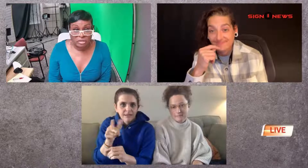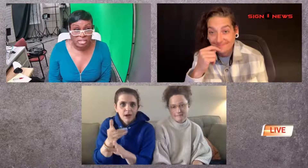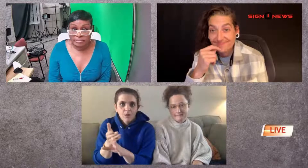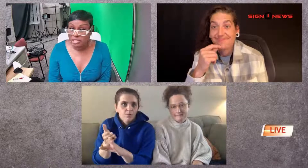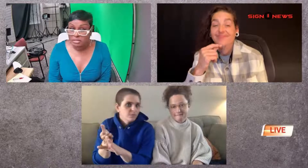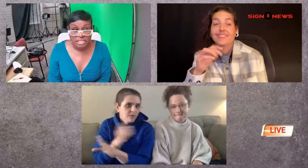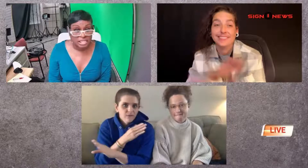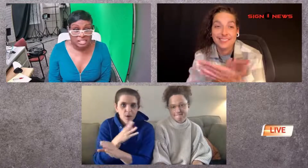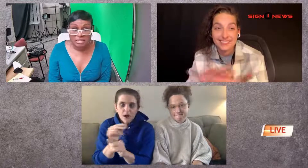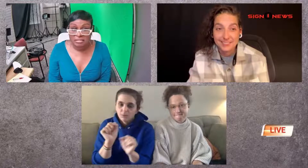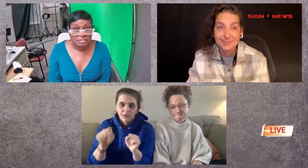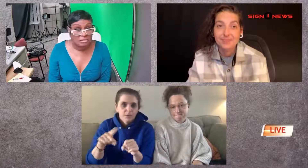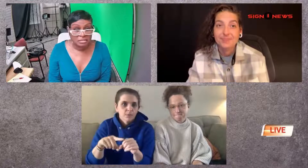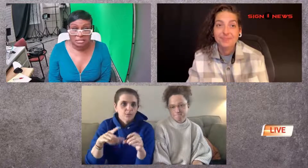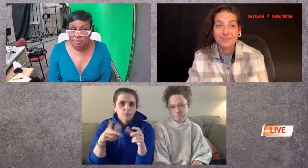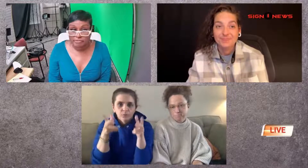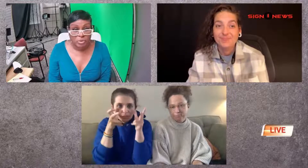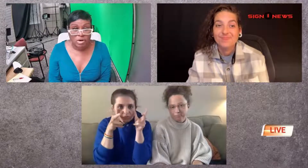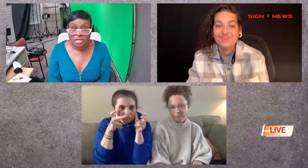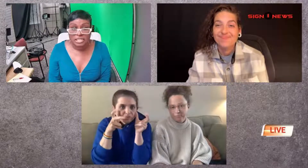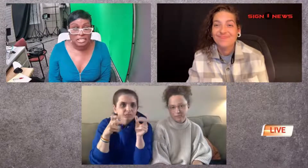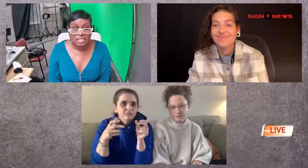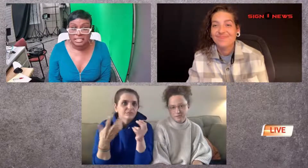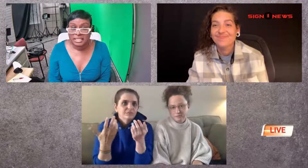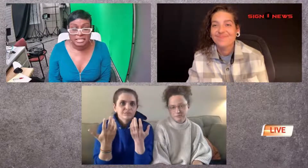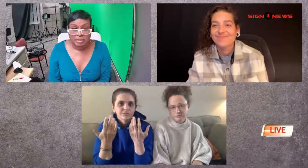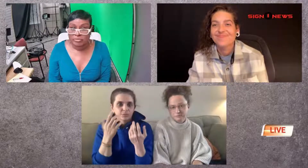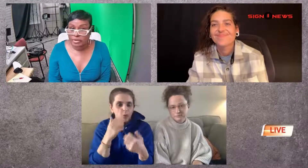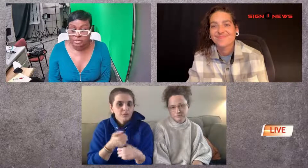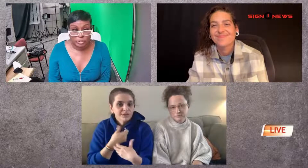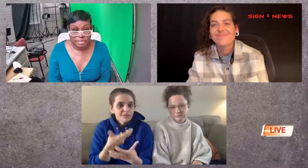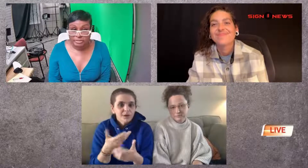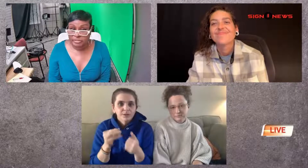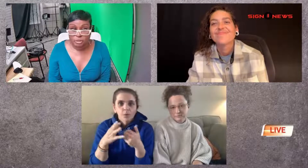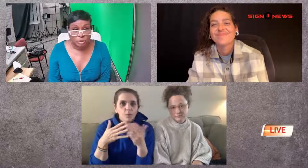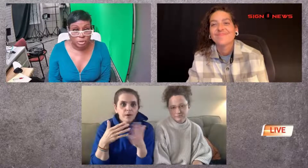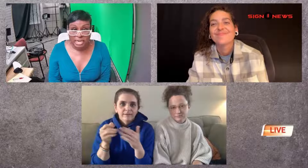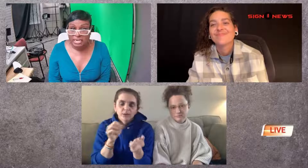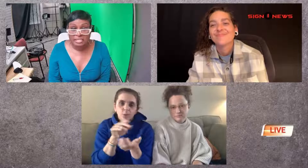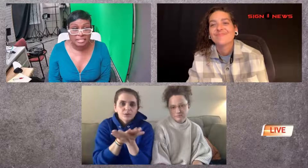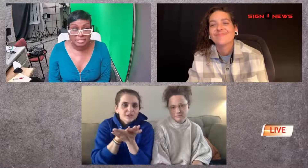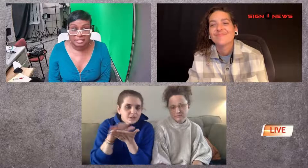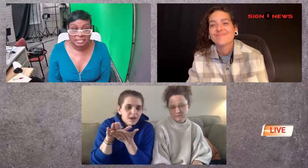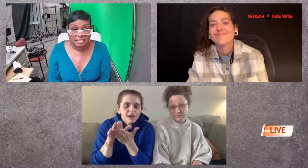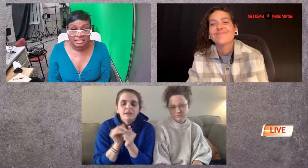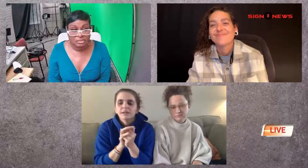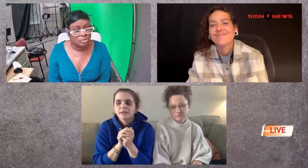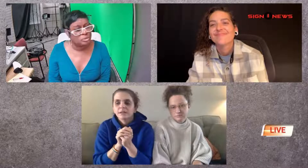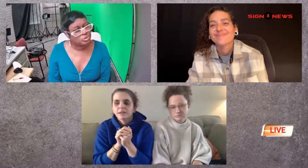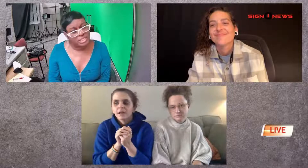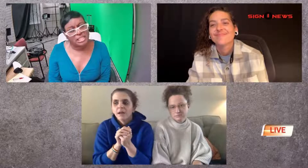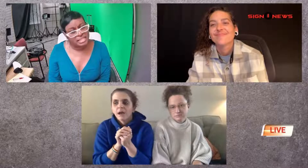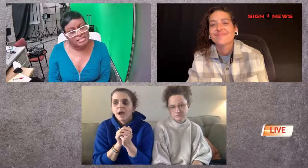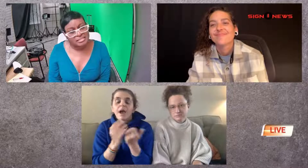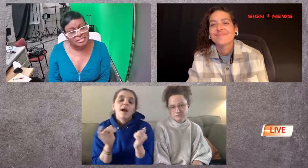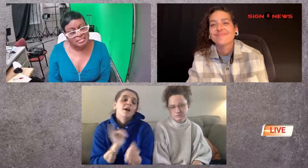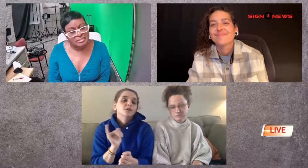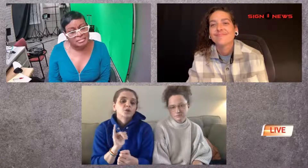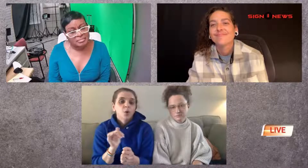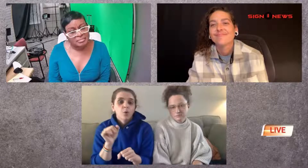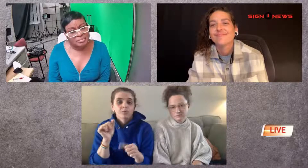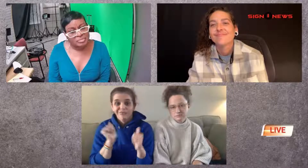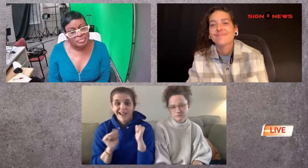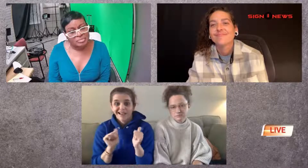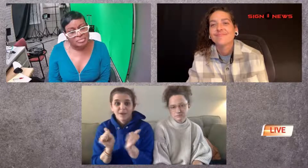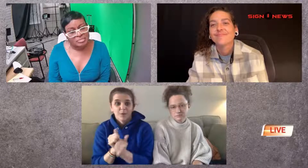They taught themselves ASL before, and their receptive skills were great. And so it was really nice.